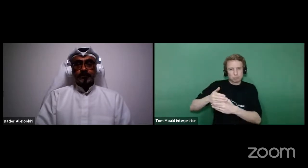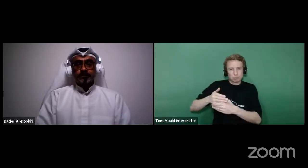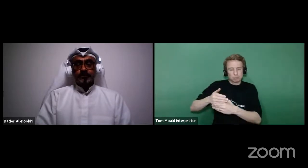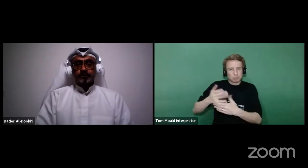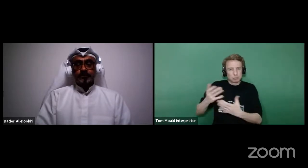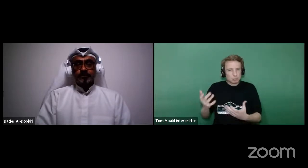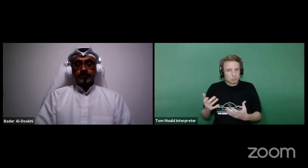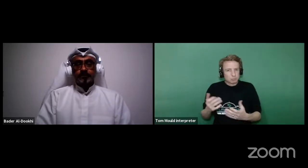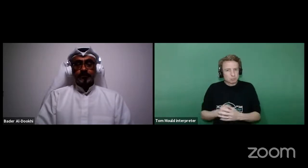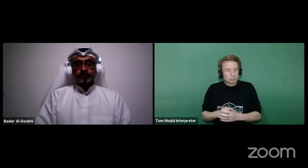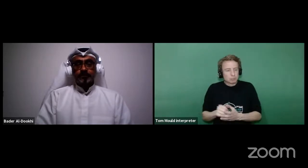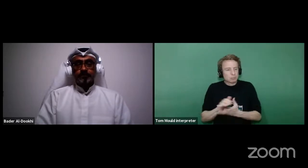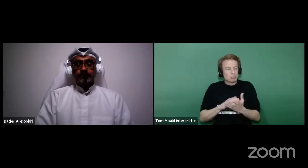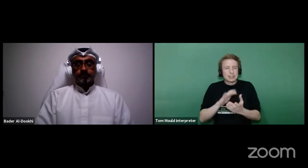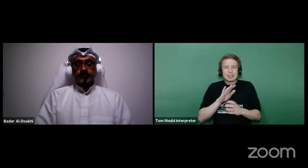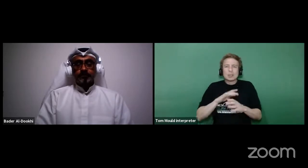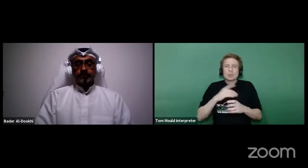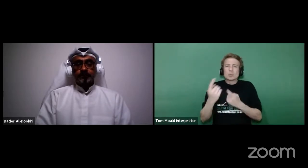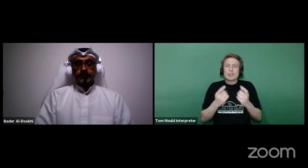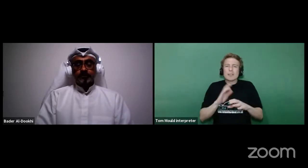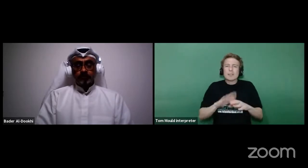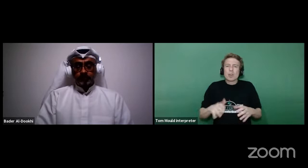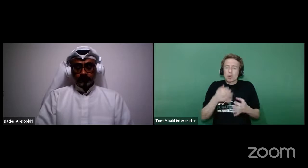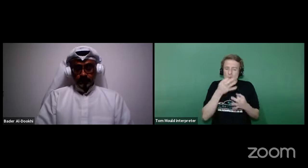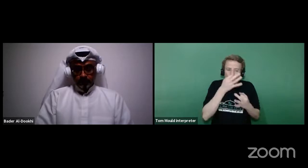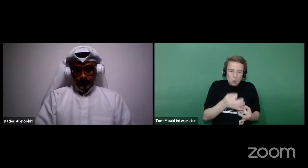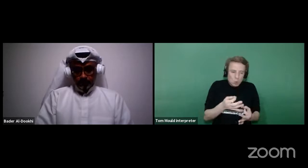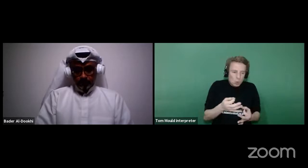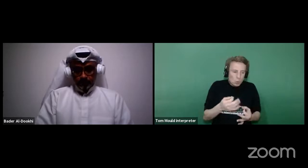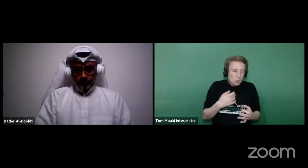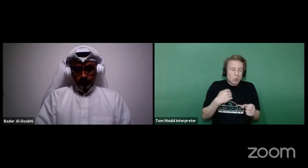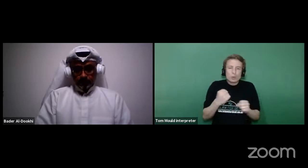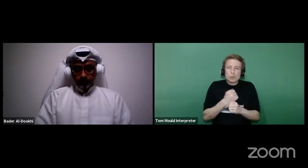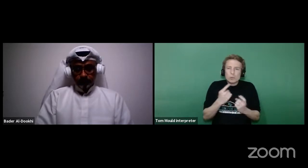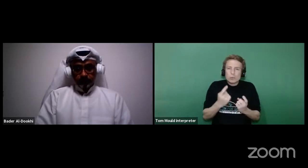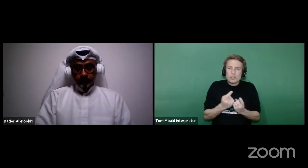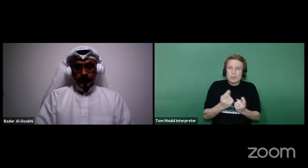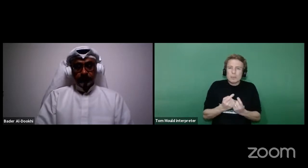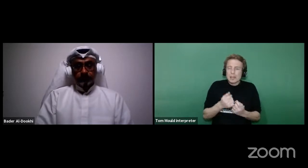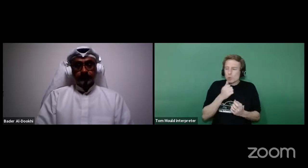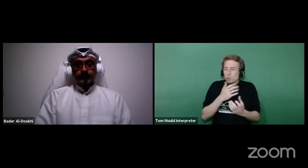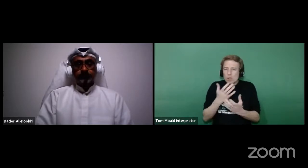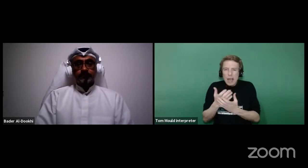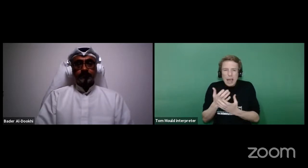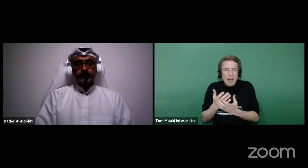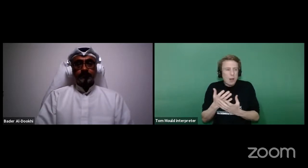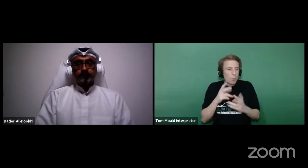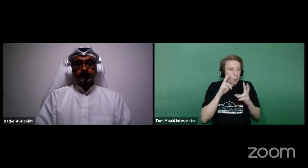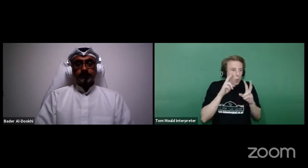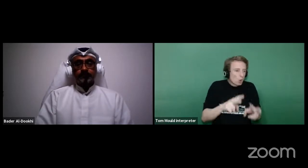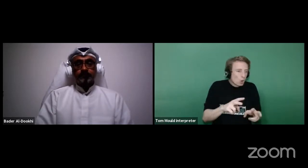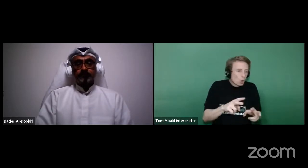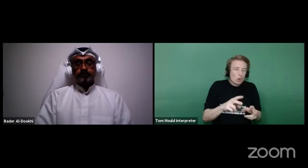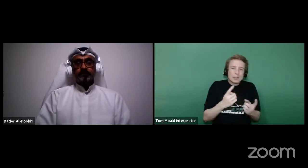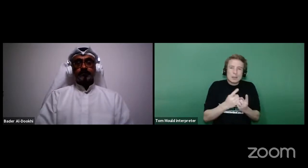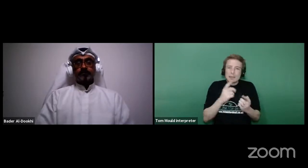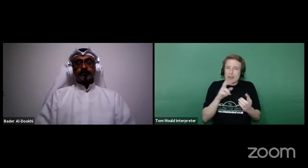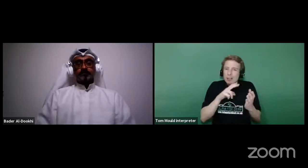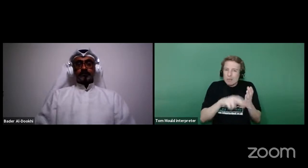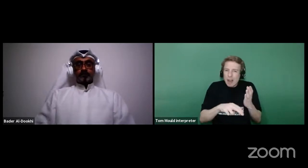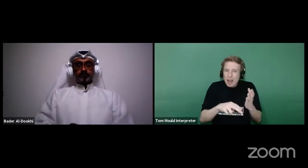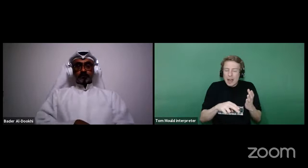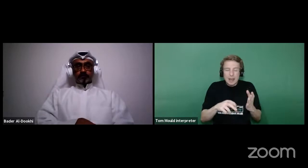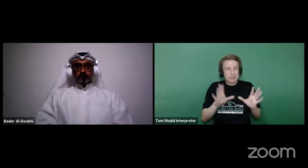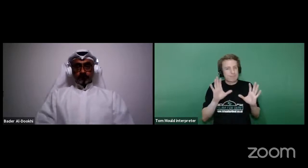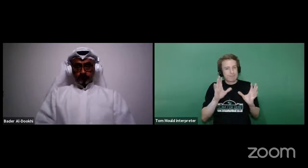do that which is impermissible, nor will they look at that which is impermissible. And if you look at it in reality, is